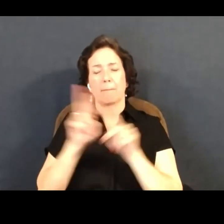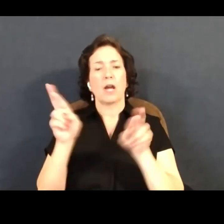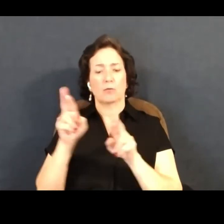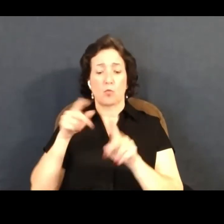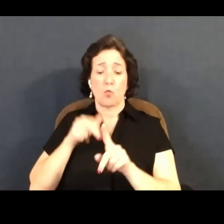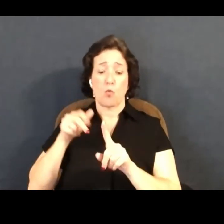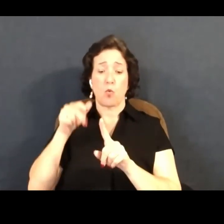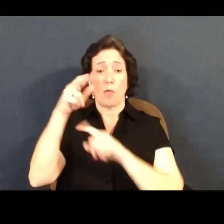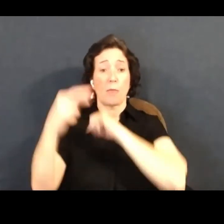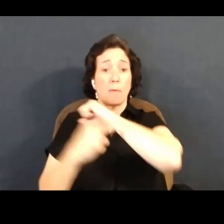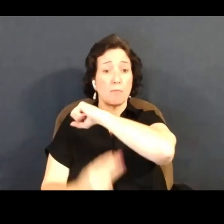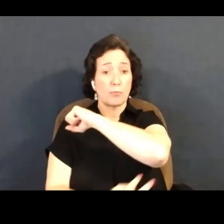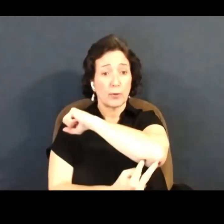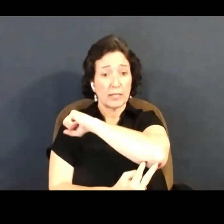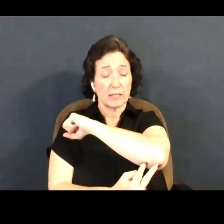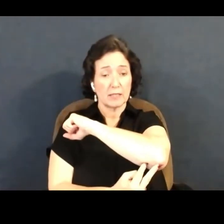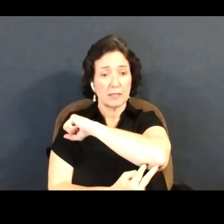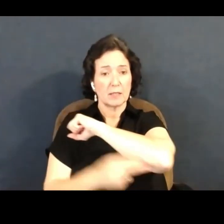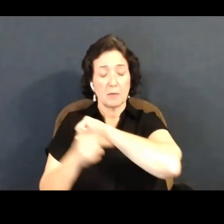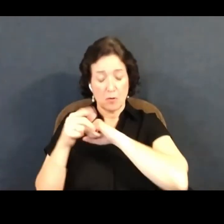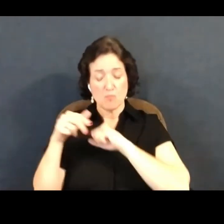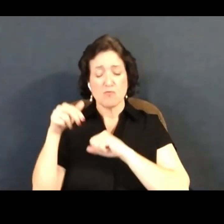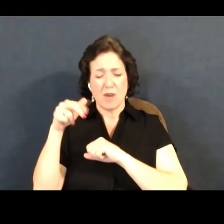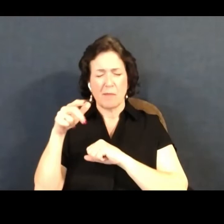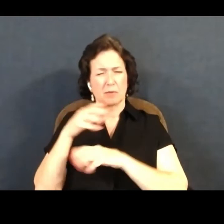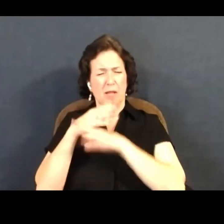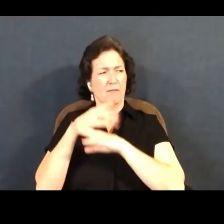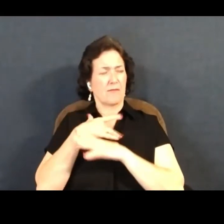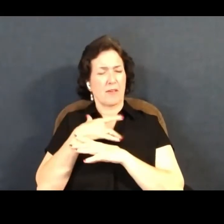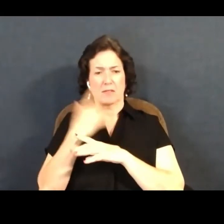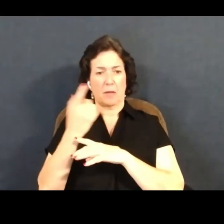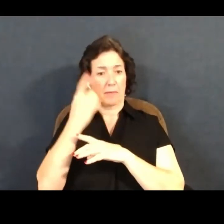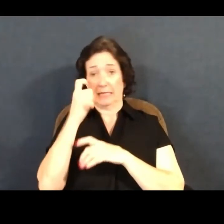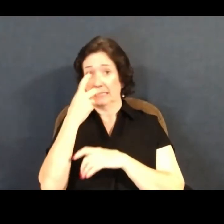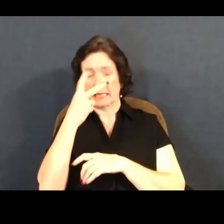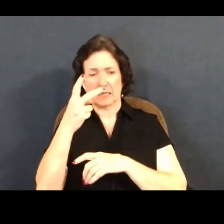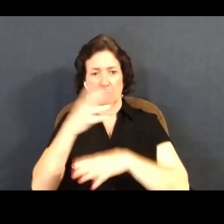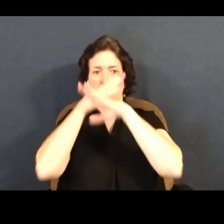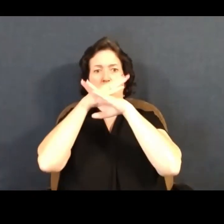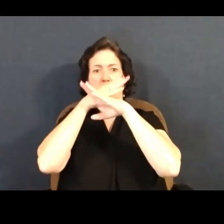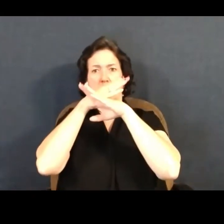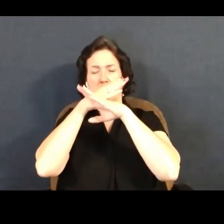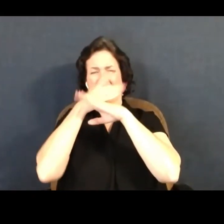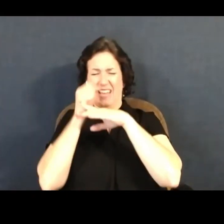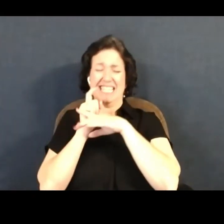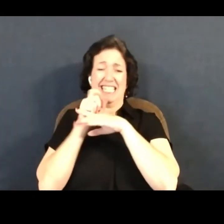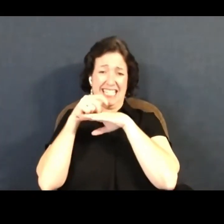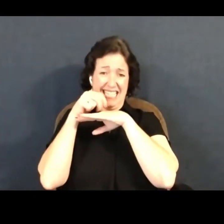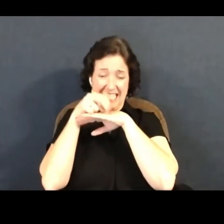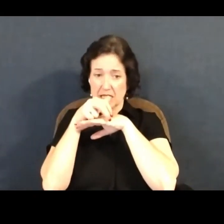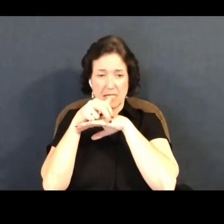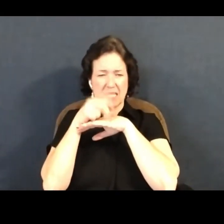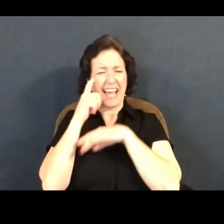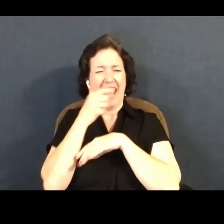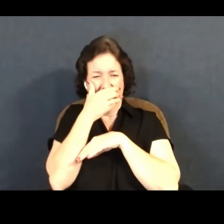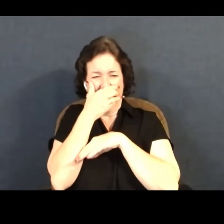as he did, he was stopped by an invisible force. He could not get across. He heard